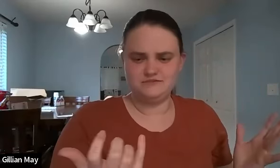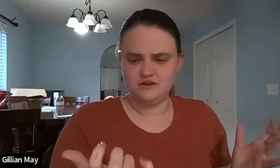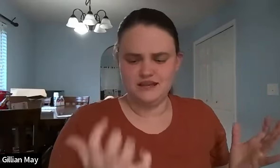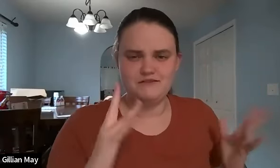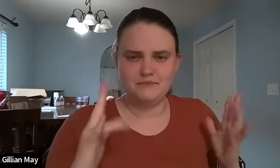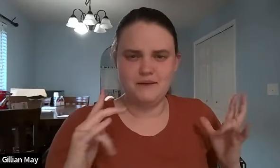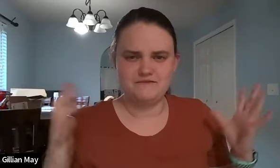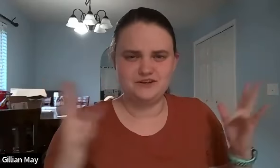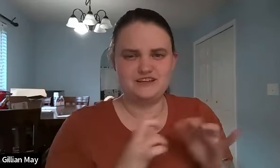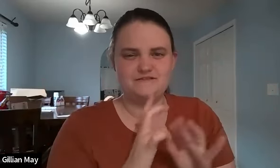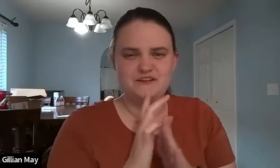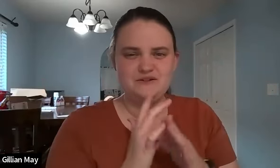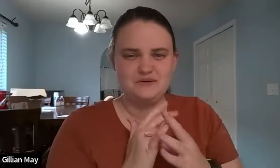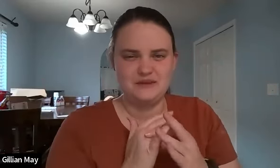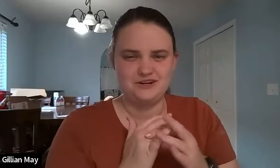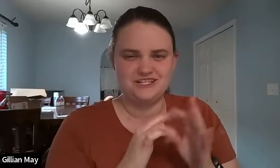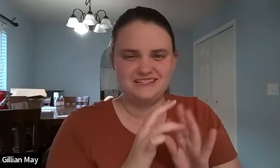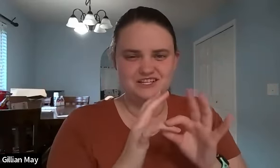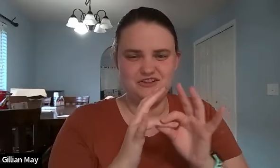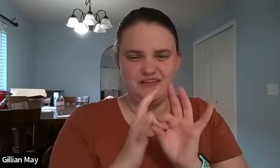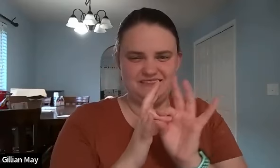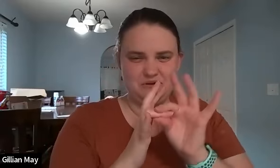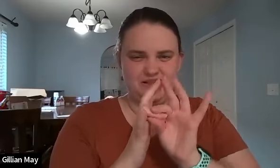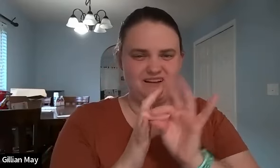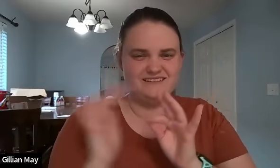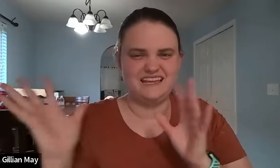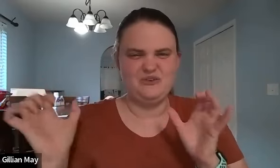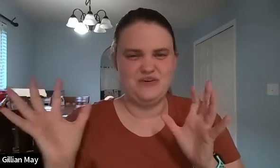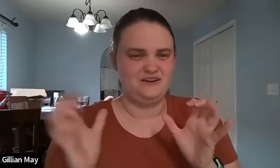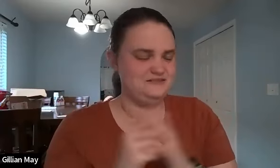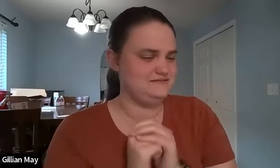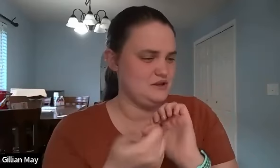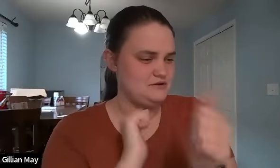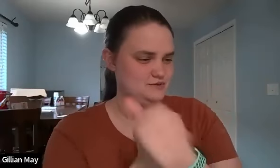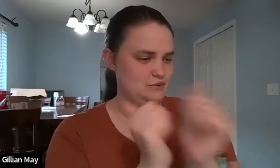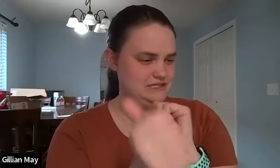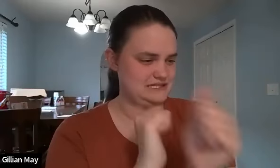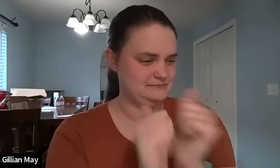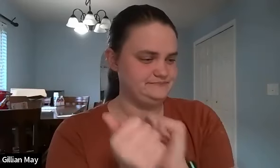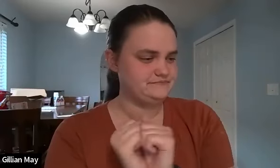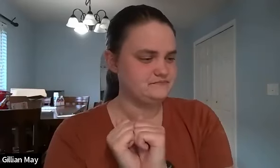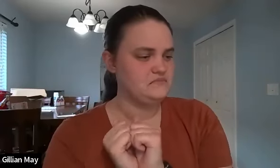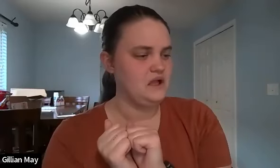sorry, I kept having to pop my fingers. I could feel like when they brush against each other, like they were locking. I was like, oh, that hurt. So sports.